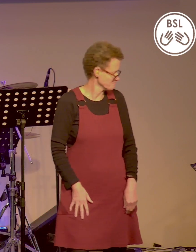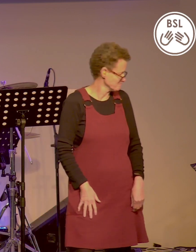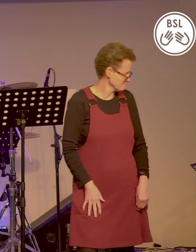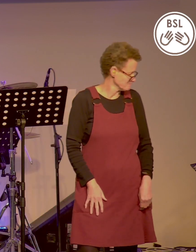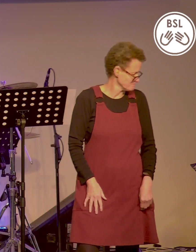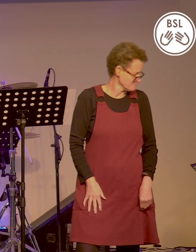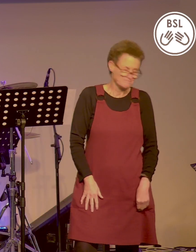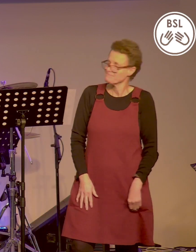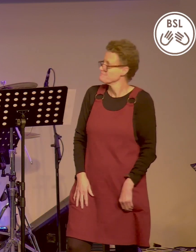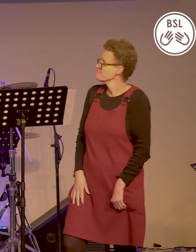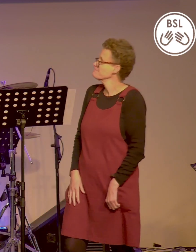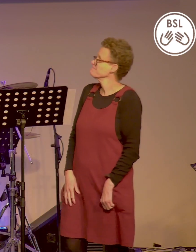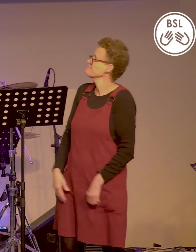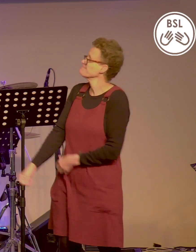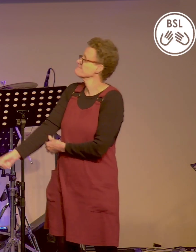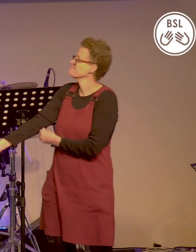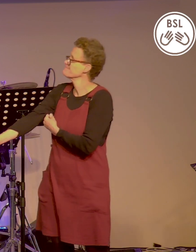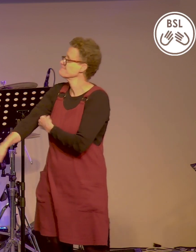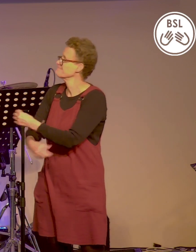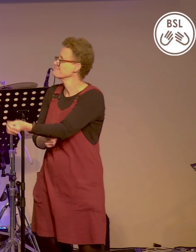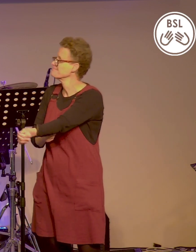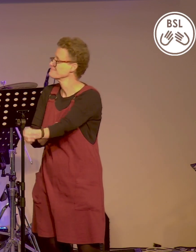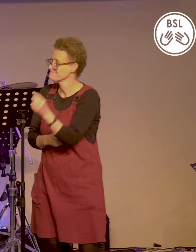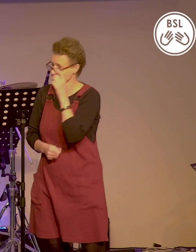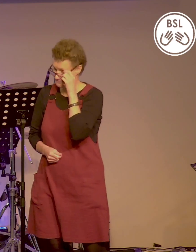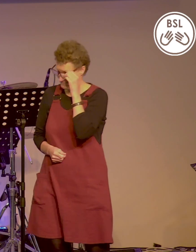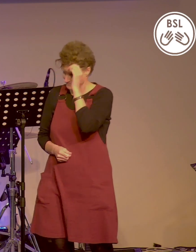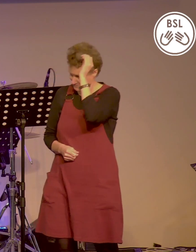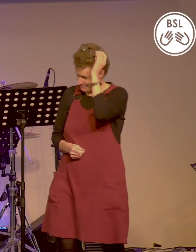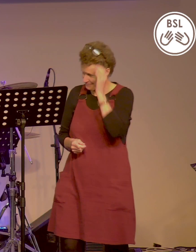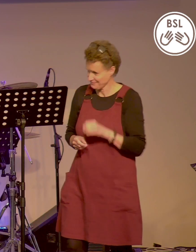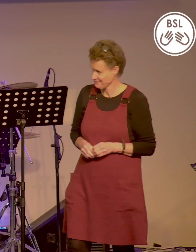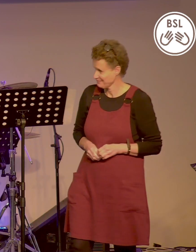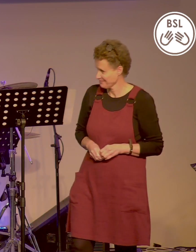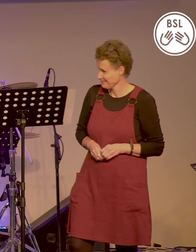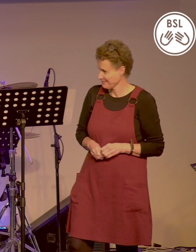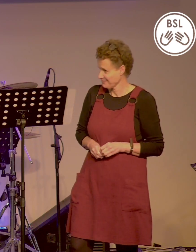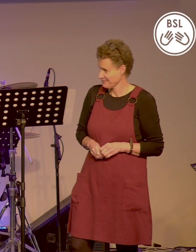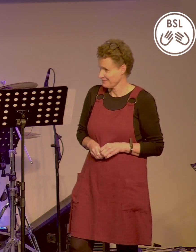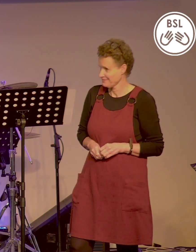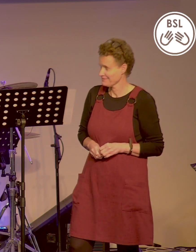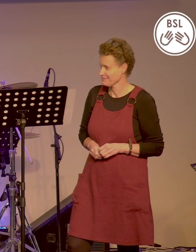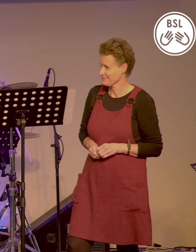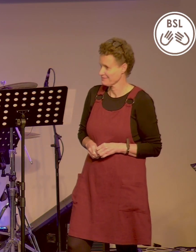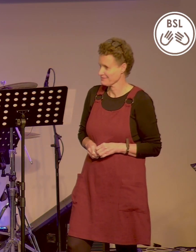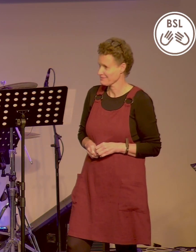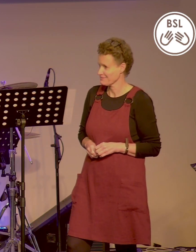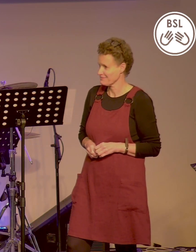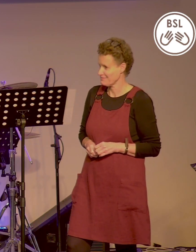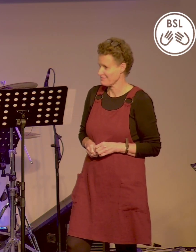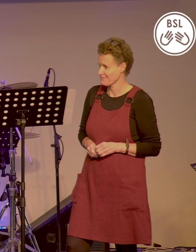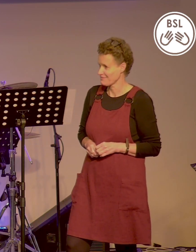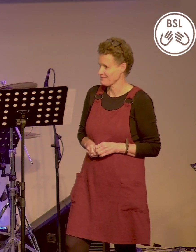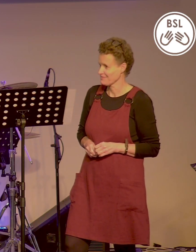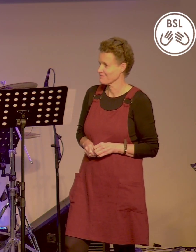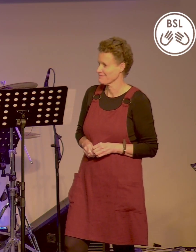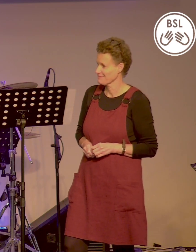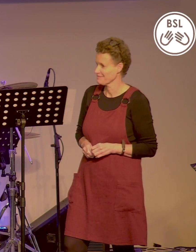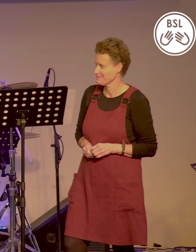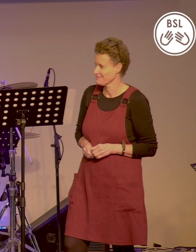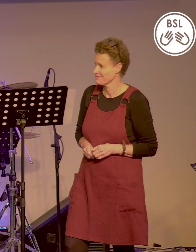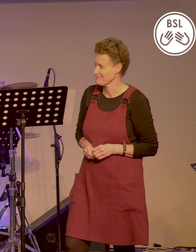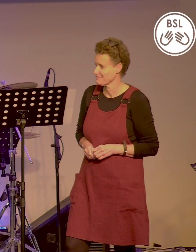to talk to other deaf people and teach them about Jesus. Yeah, now that's a brilliant vision.